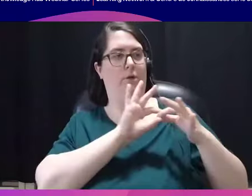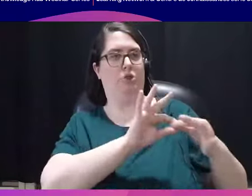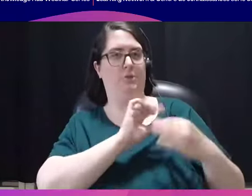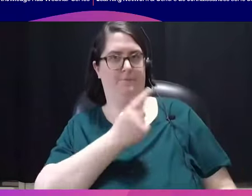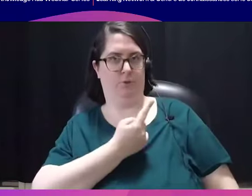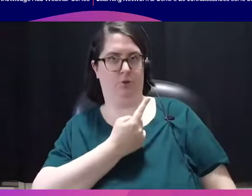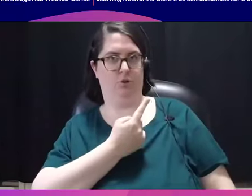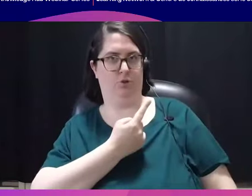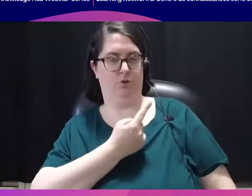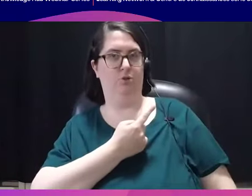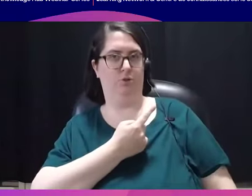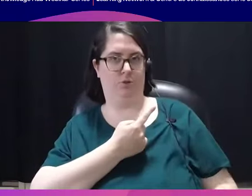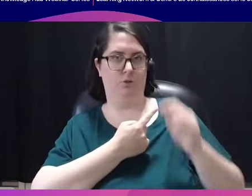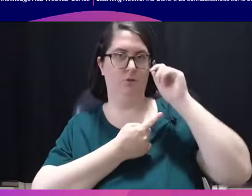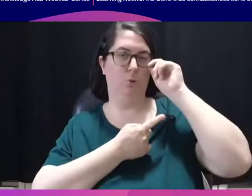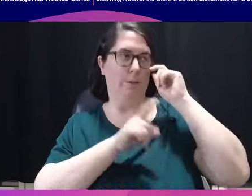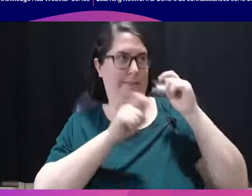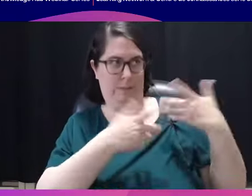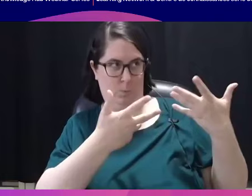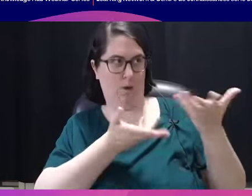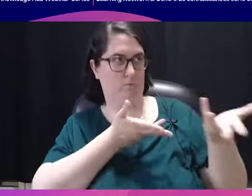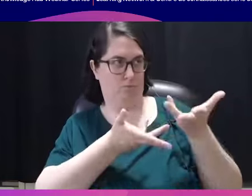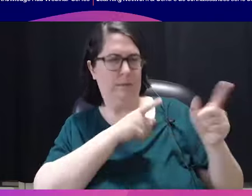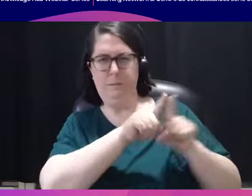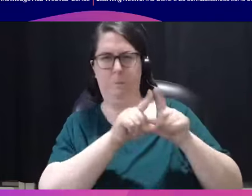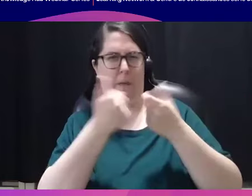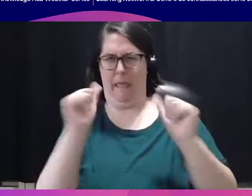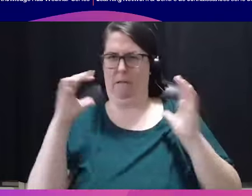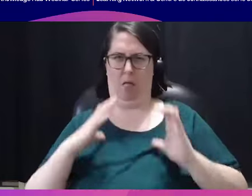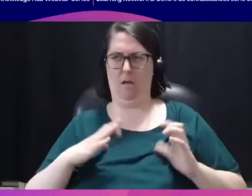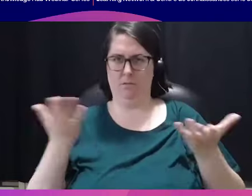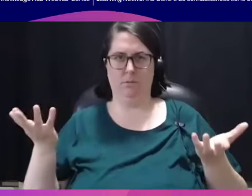helping them get their basic needs met, as you would with any other client.